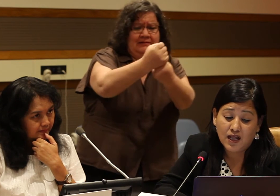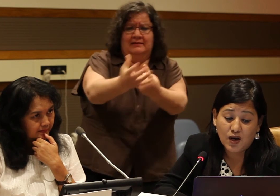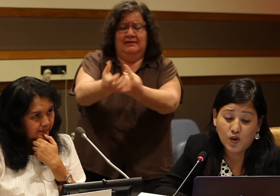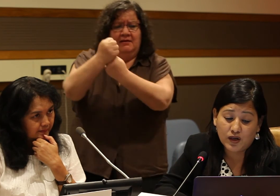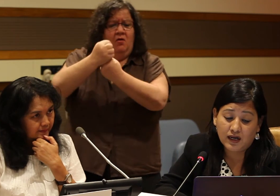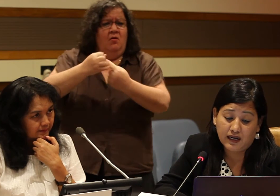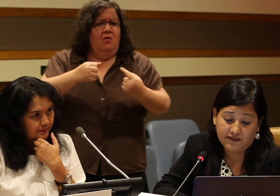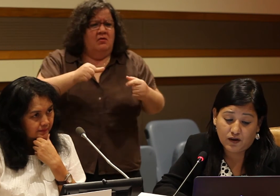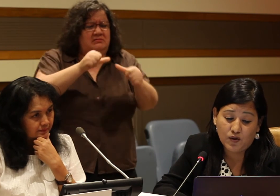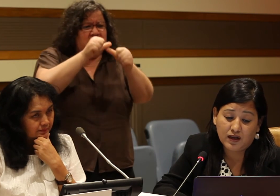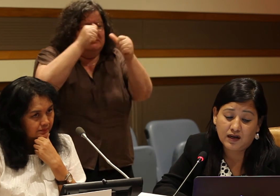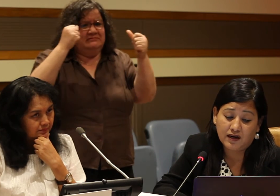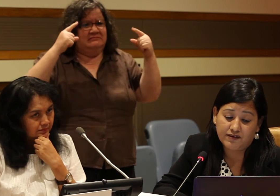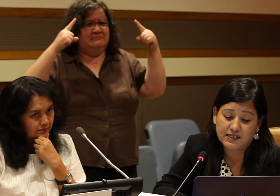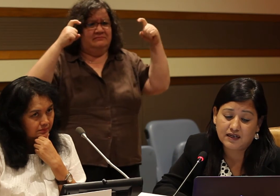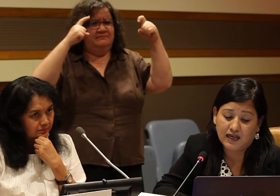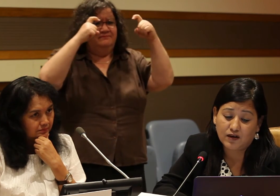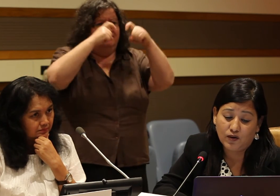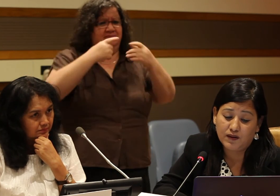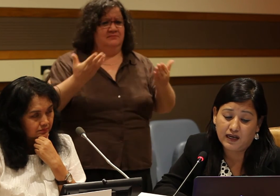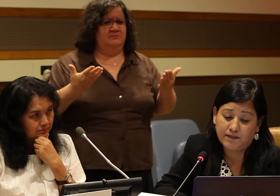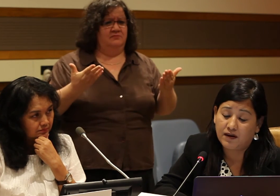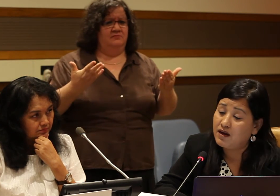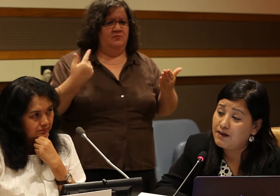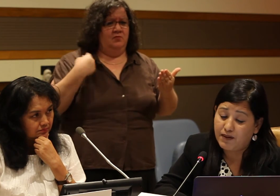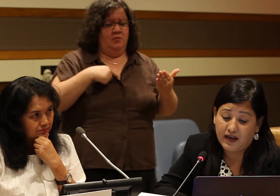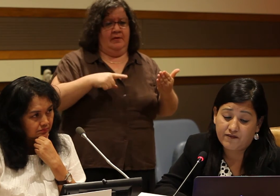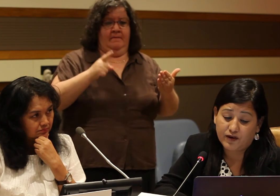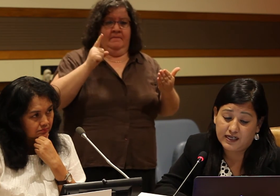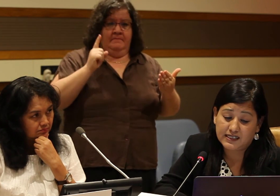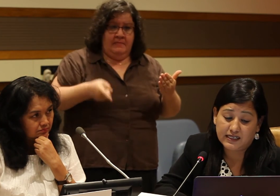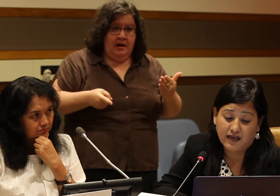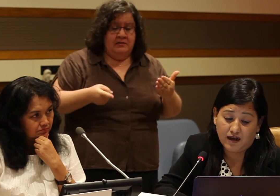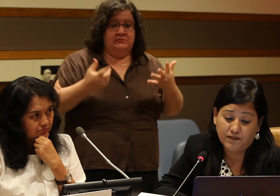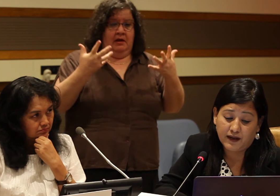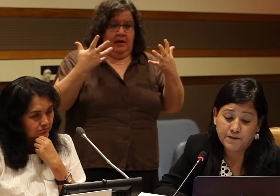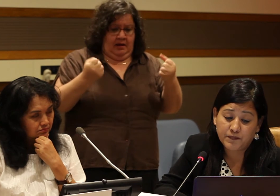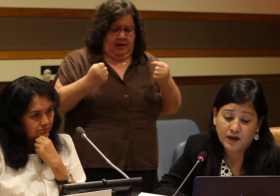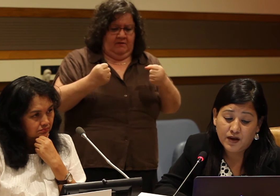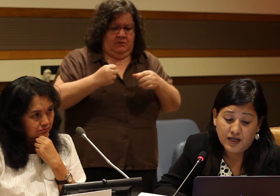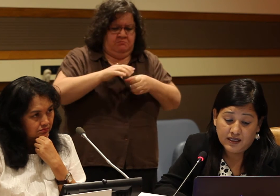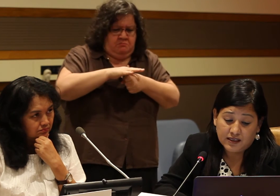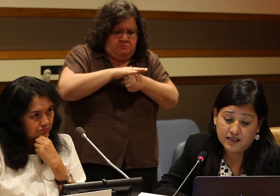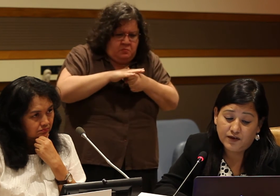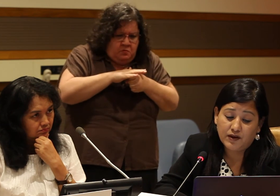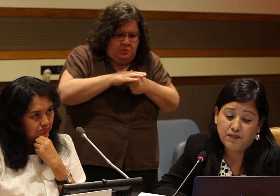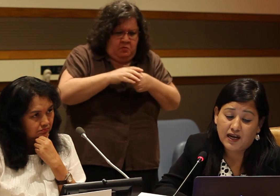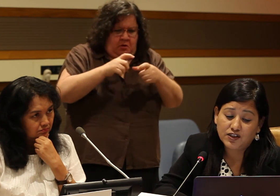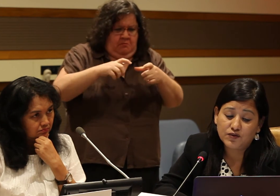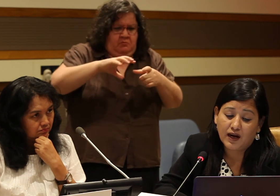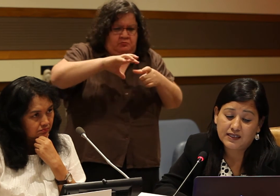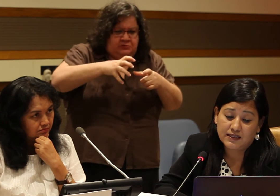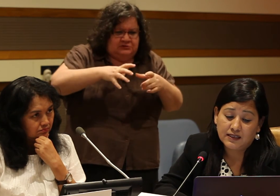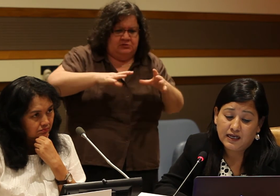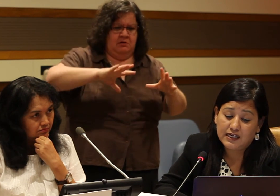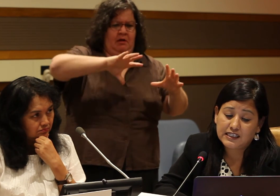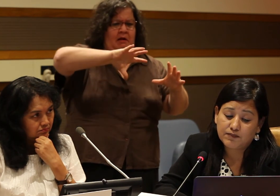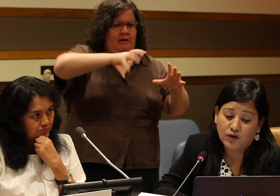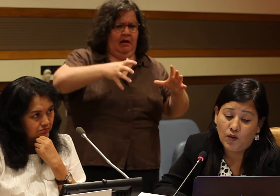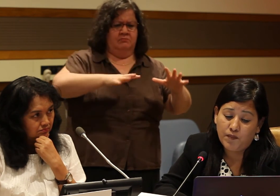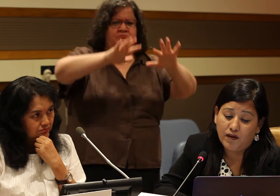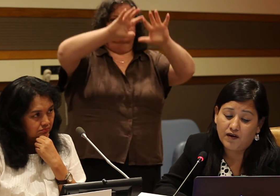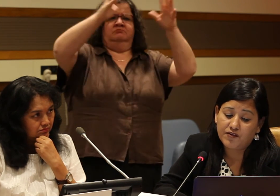alliance at the local, regional, and global level by advocacy and lobby. Third, we plan to widen